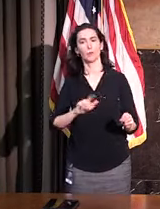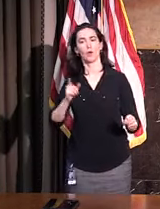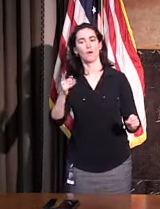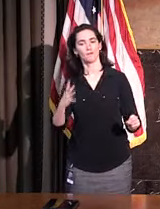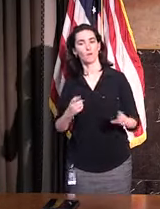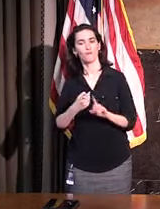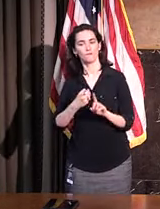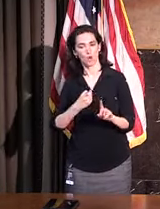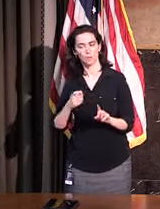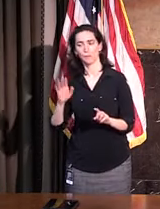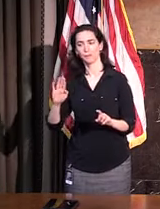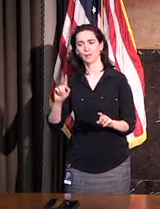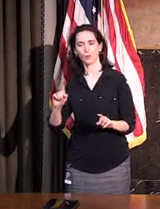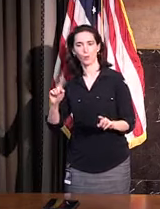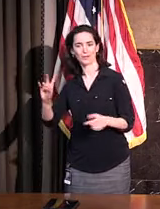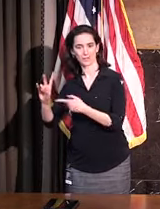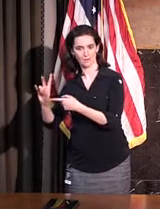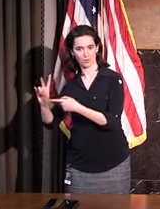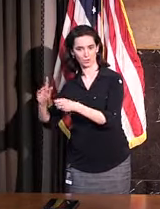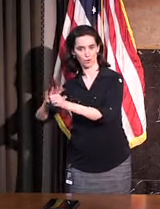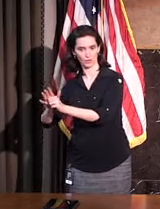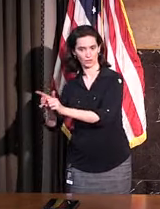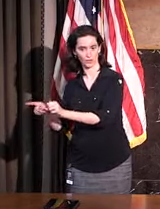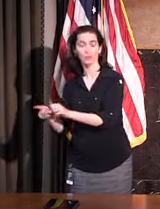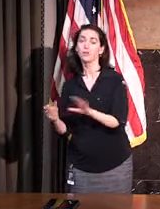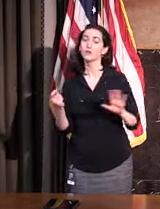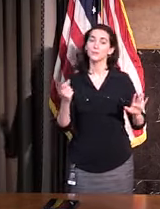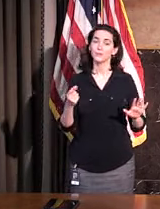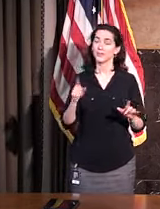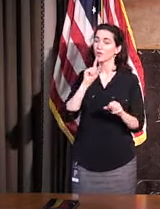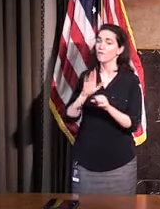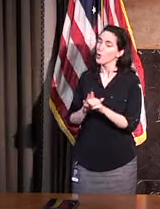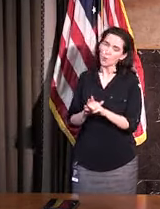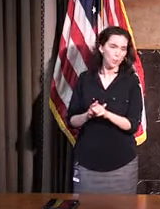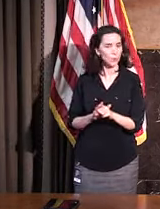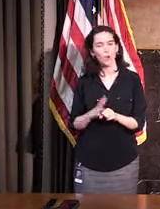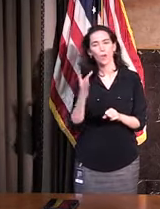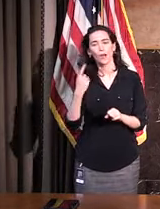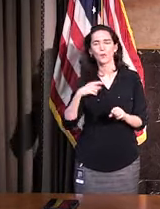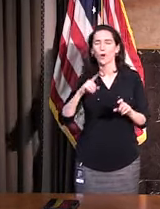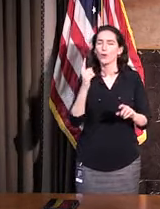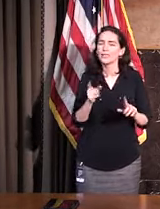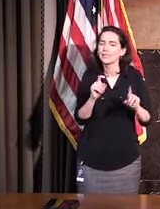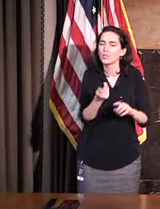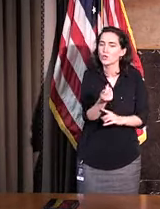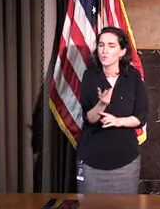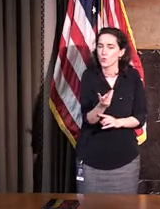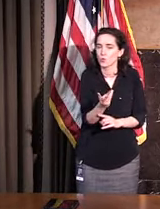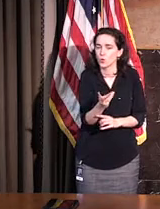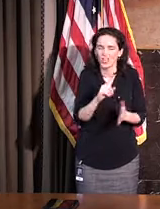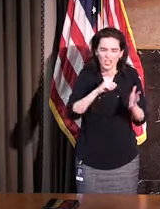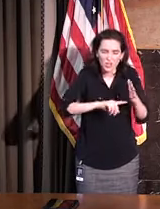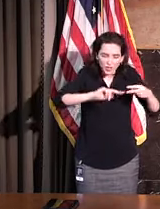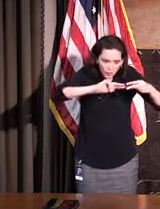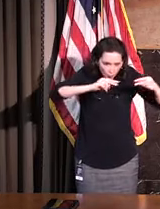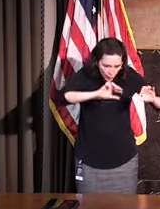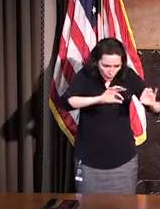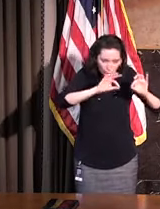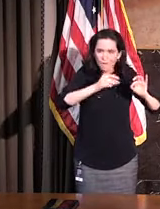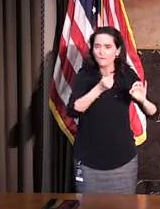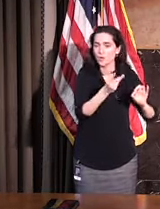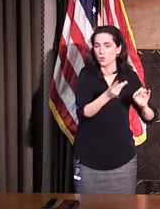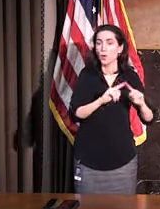not a definitive number because we don't do a lot of genomic sequencing. It's an estimate based on a couple labs sampling, but it's a marker of how much this